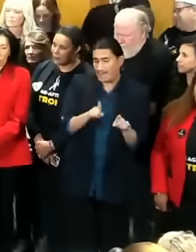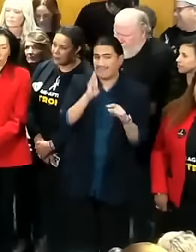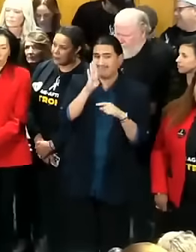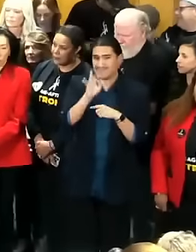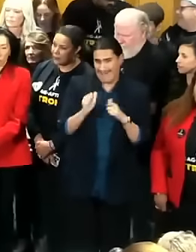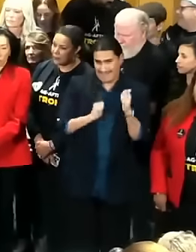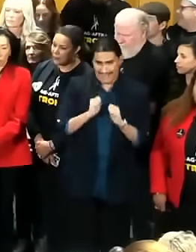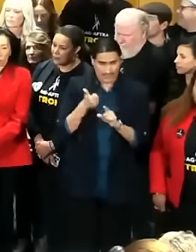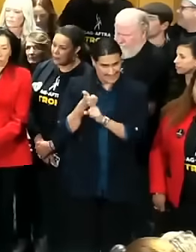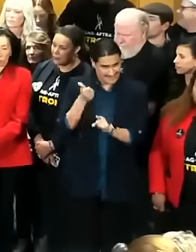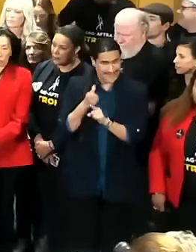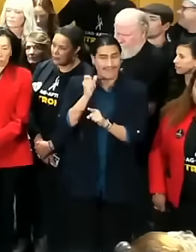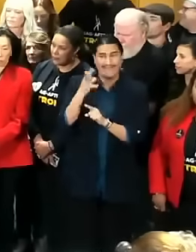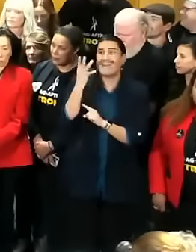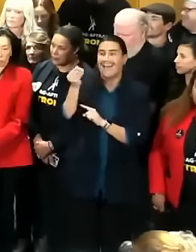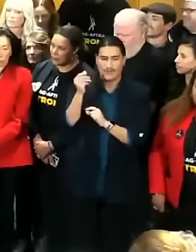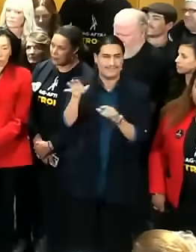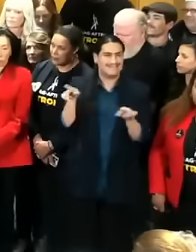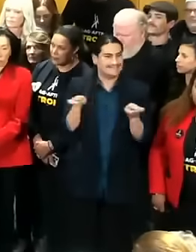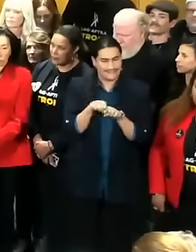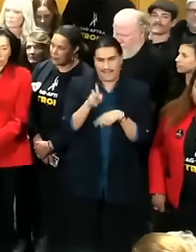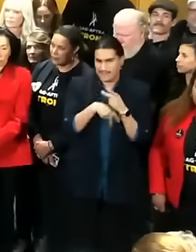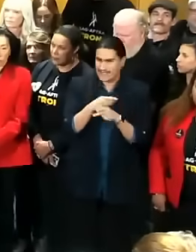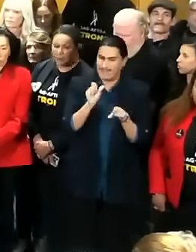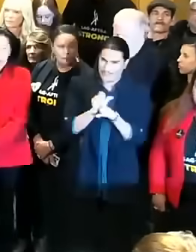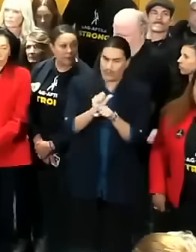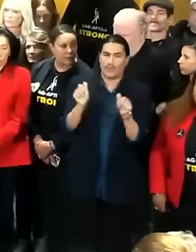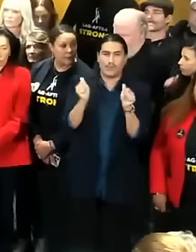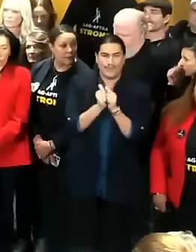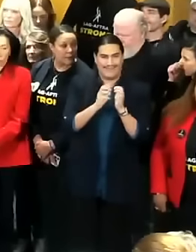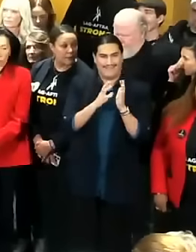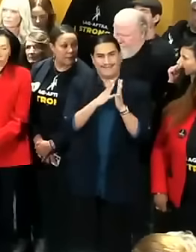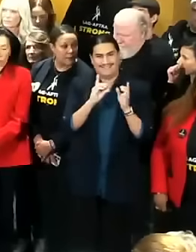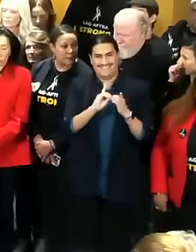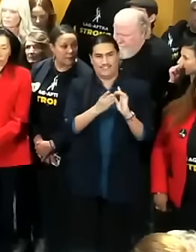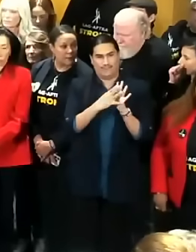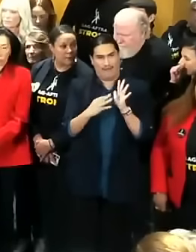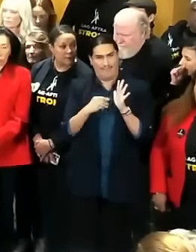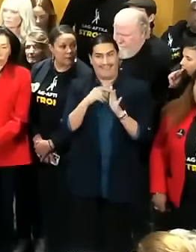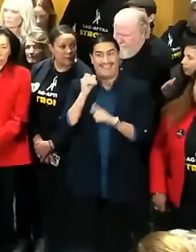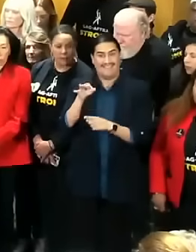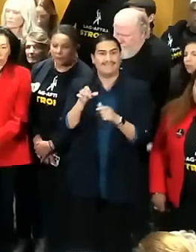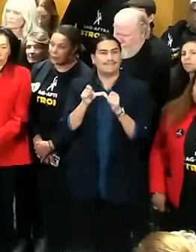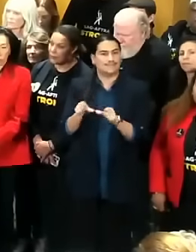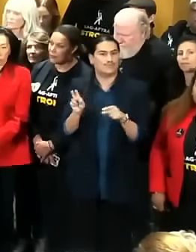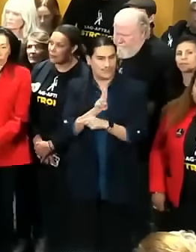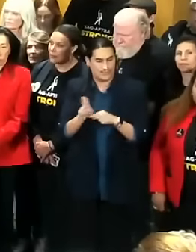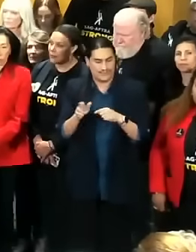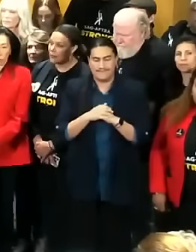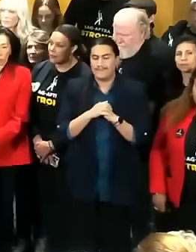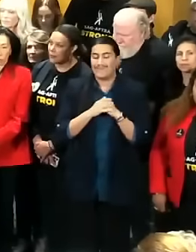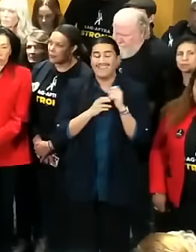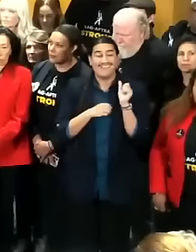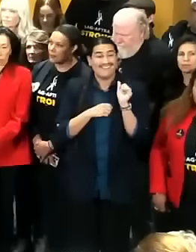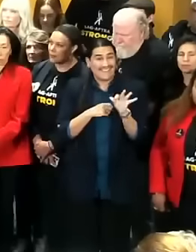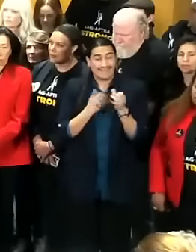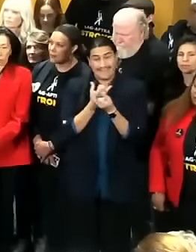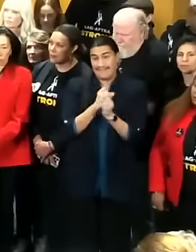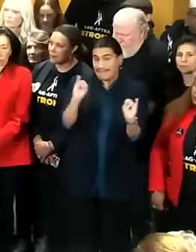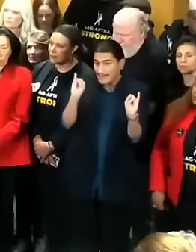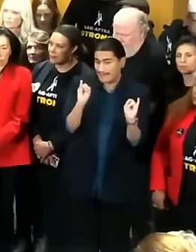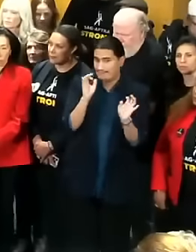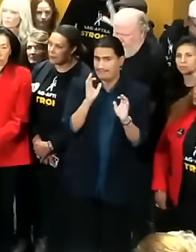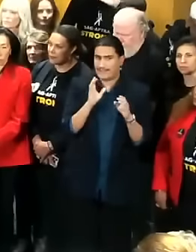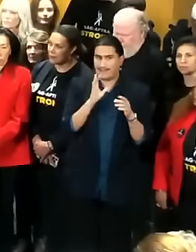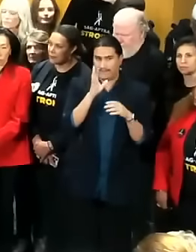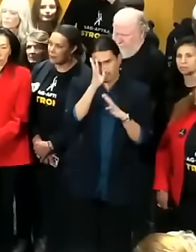actor themselves if they had done that same type of work that the digital replica is being used for. In the case of a independently